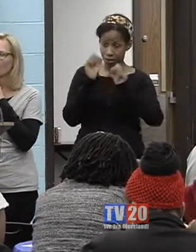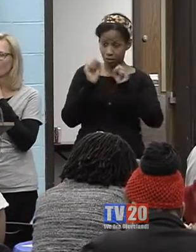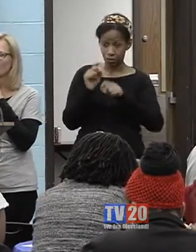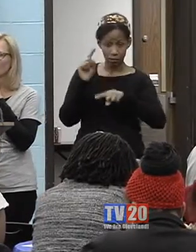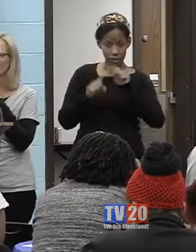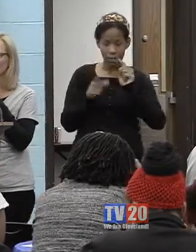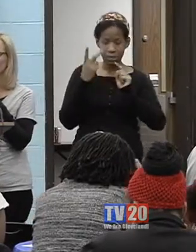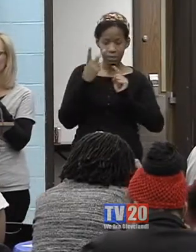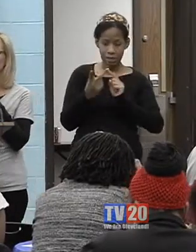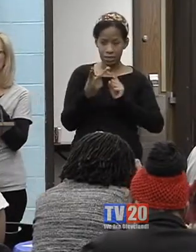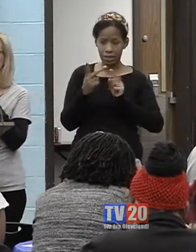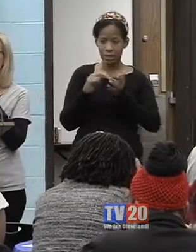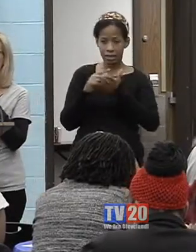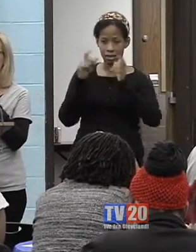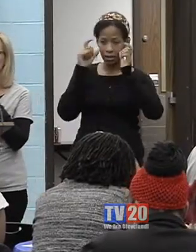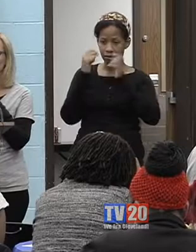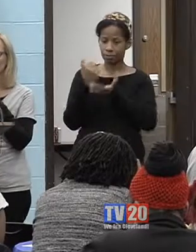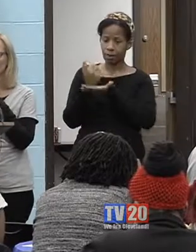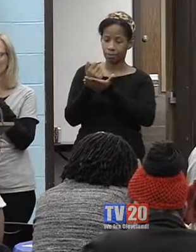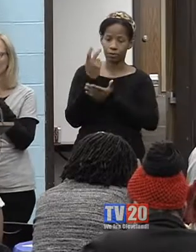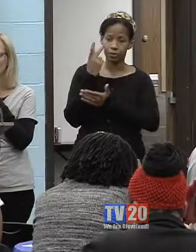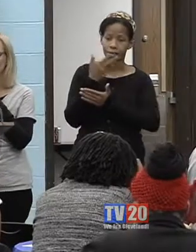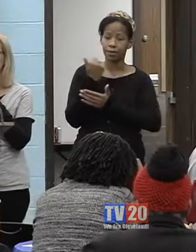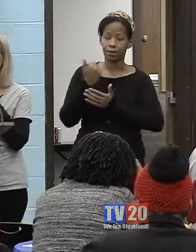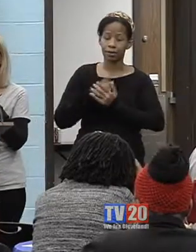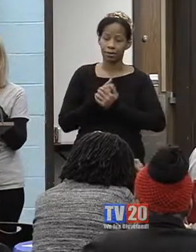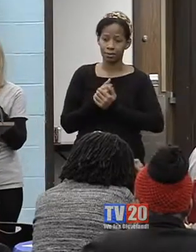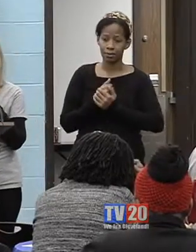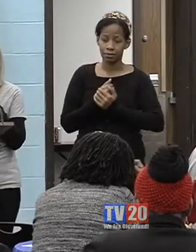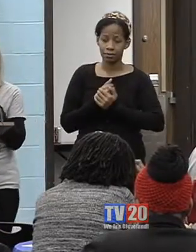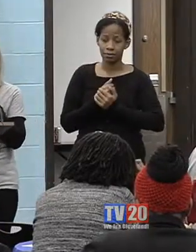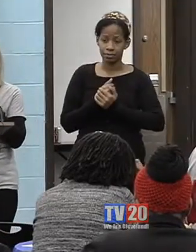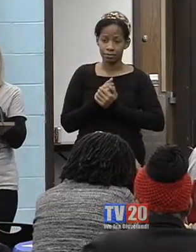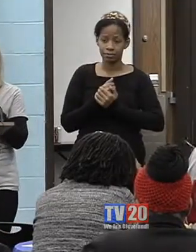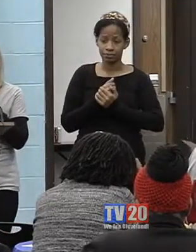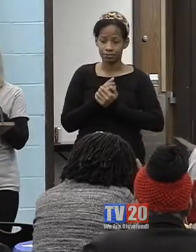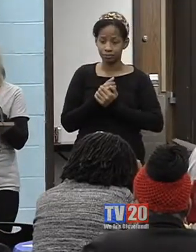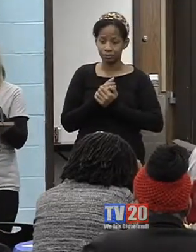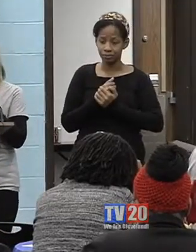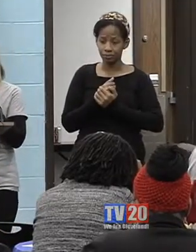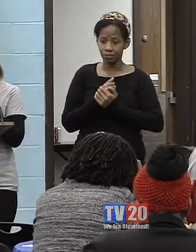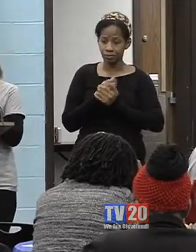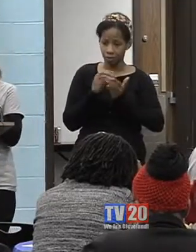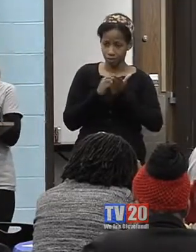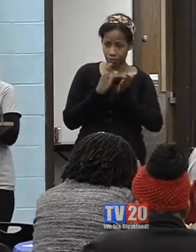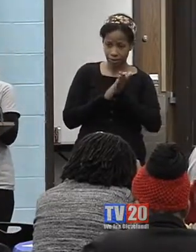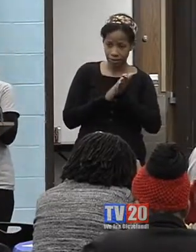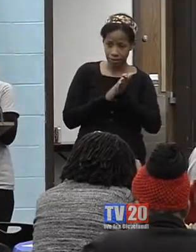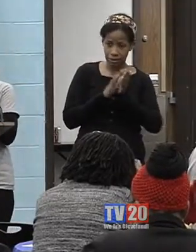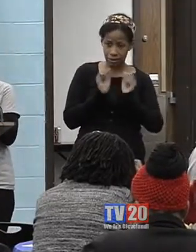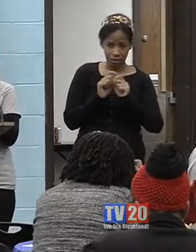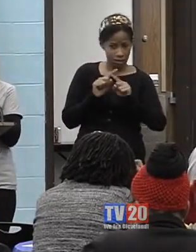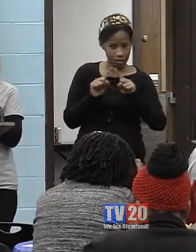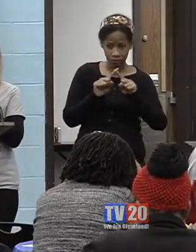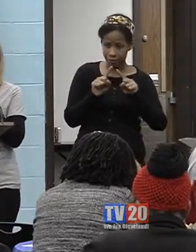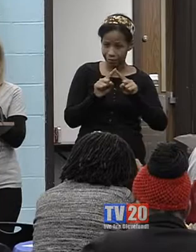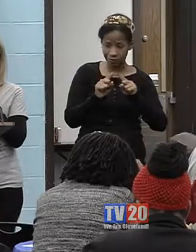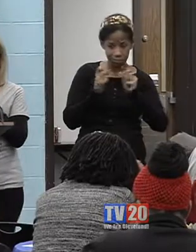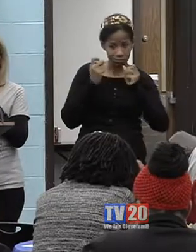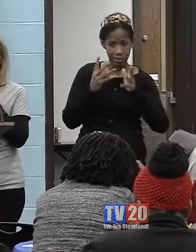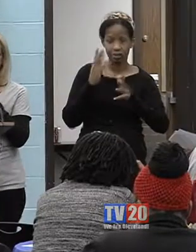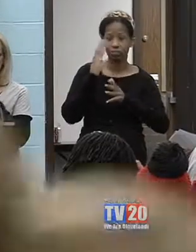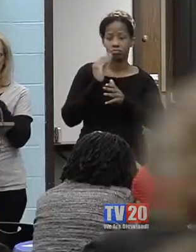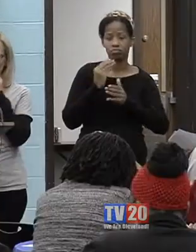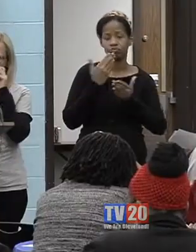can't see. And then that computer, computer-mediated reality, puts it in an area where you can see.